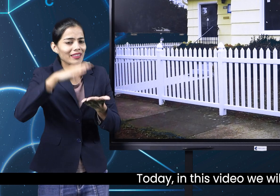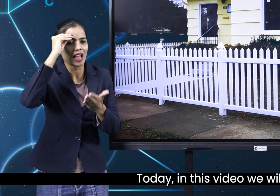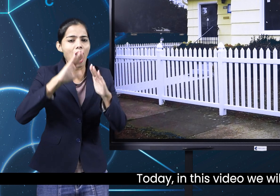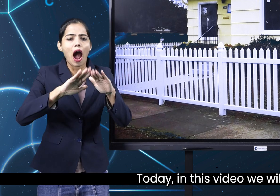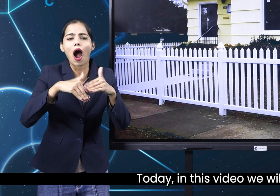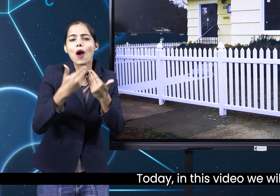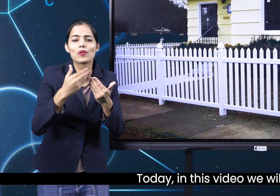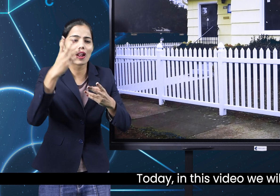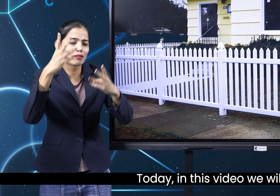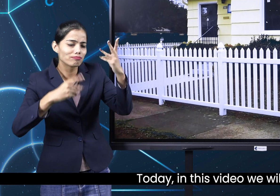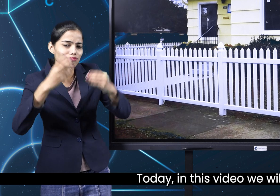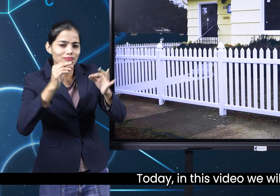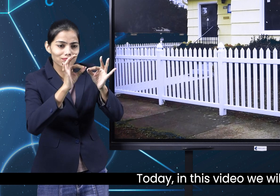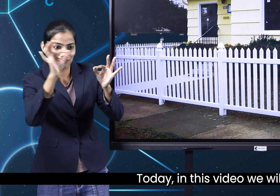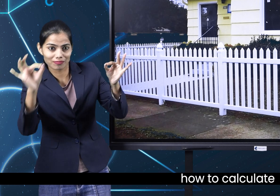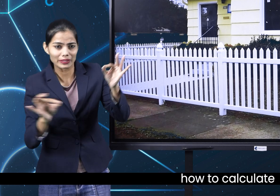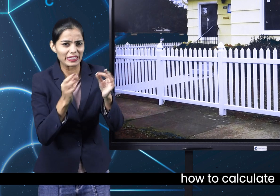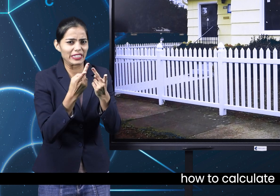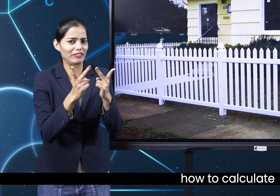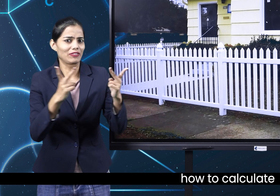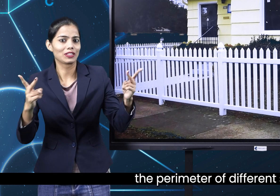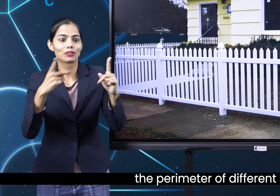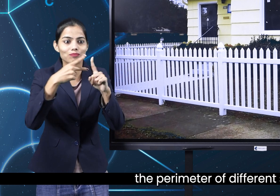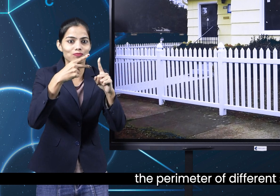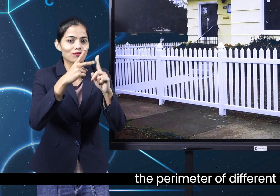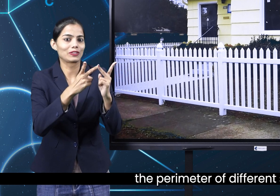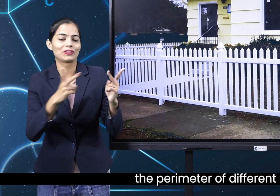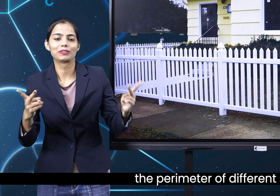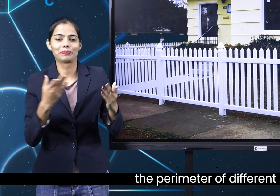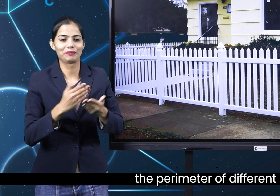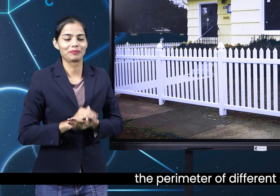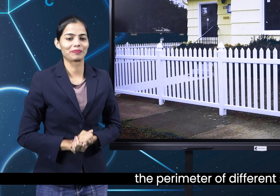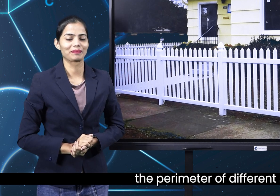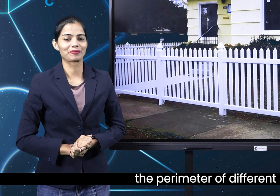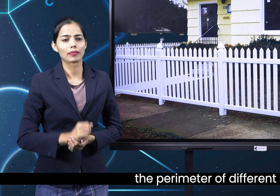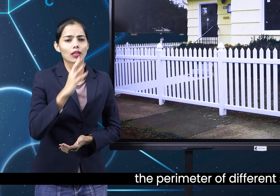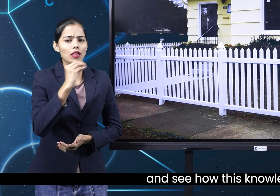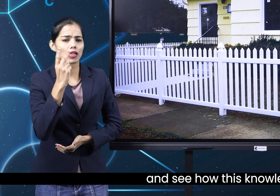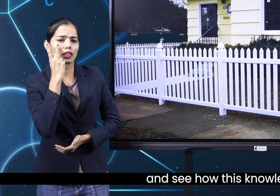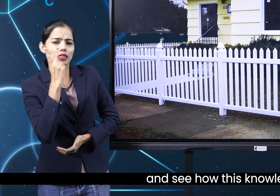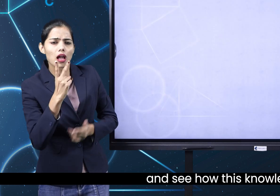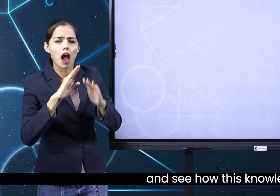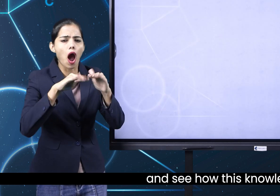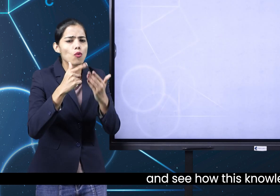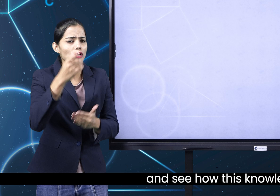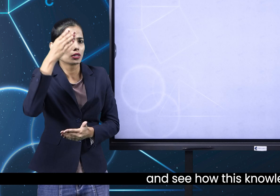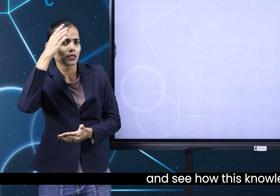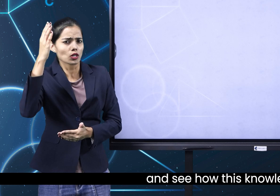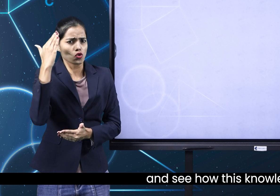Today, in this video, we will learn how to calculate the perimeter of different shapes and see how this